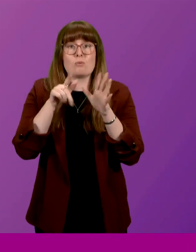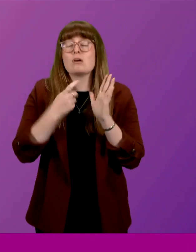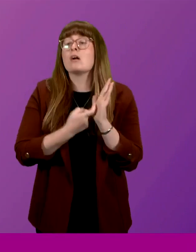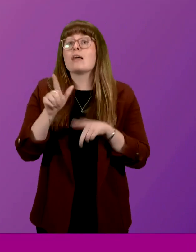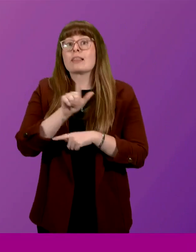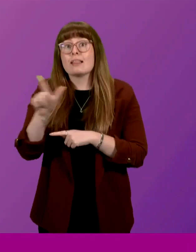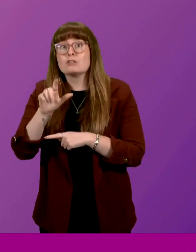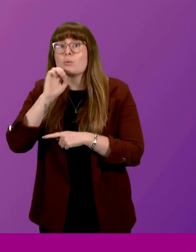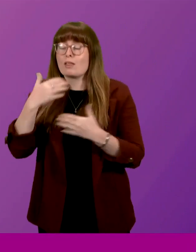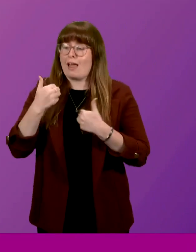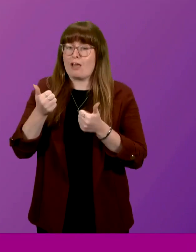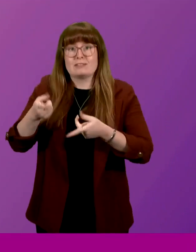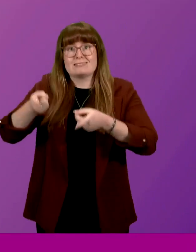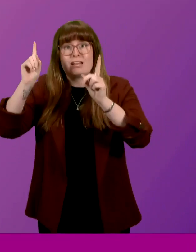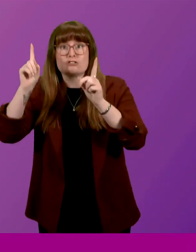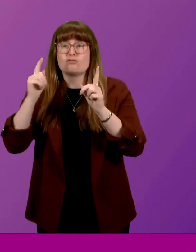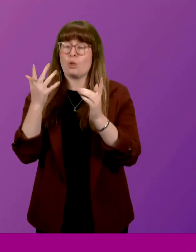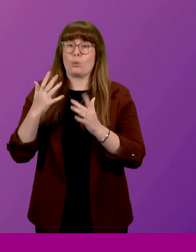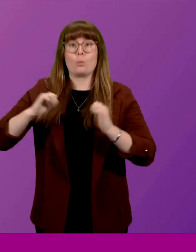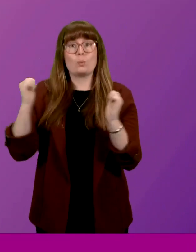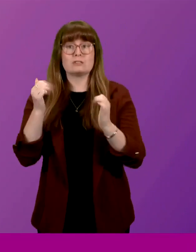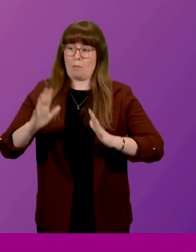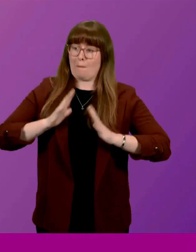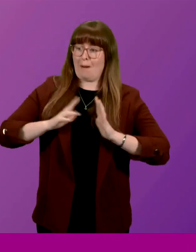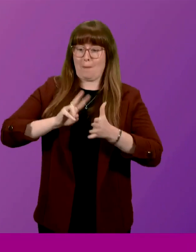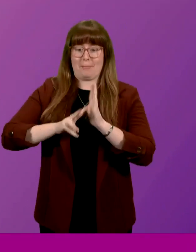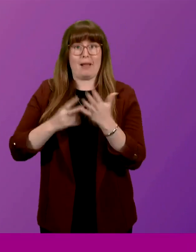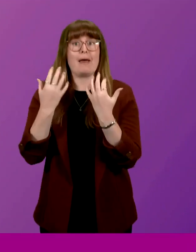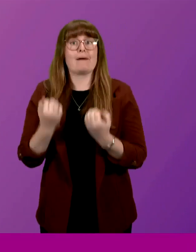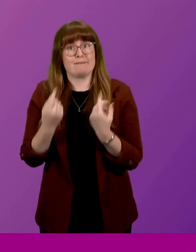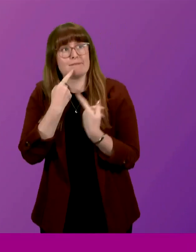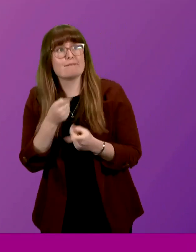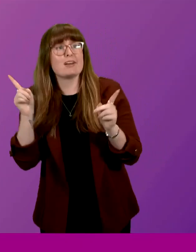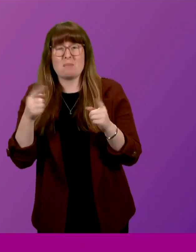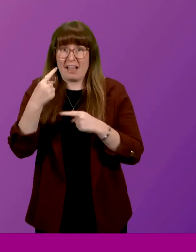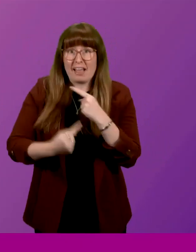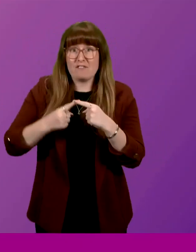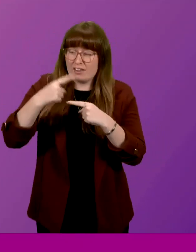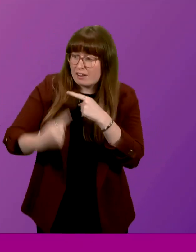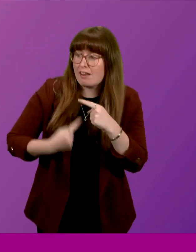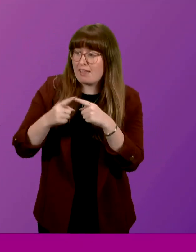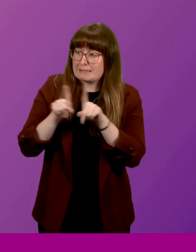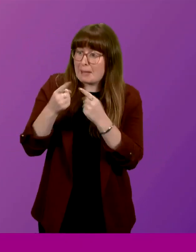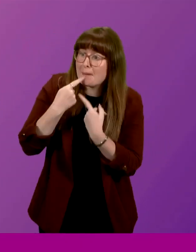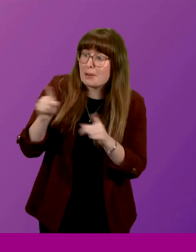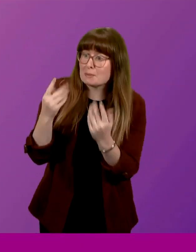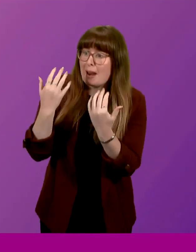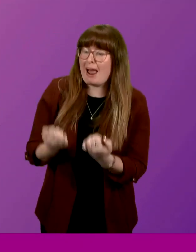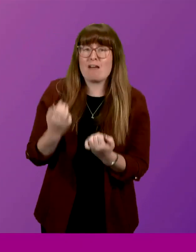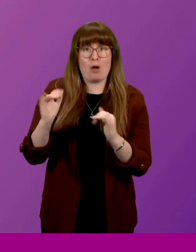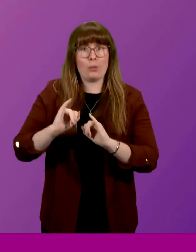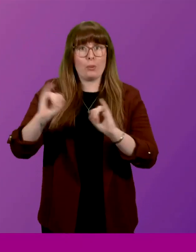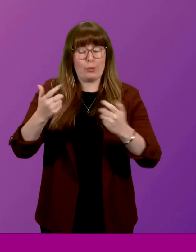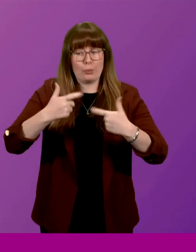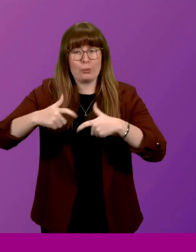Government's so-called NHS Winter Preparedness Plan. But we have these announcements every year, and the crisis continues. Take